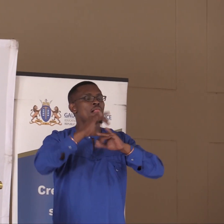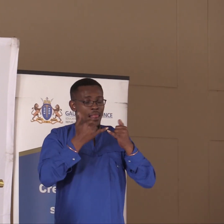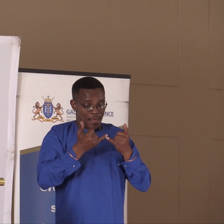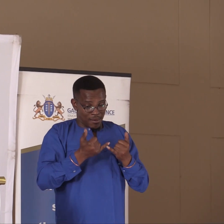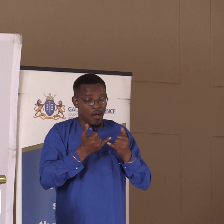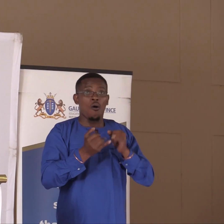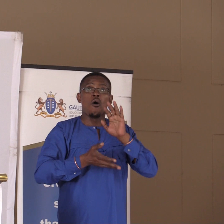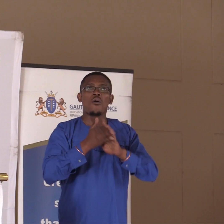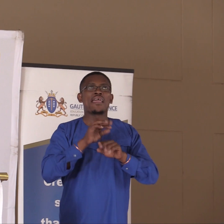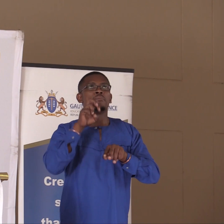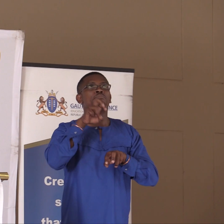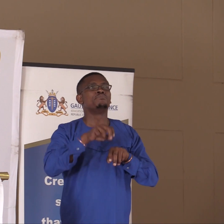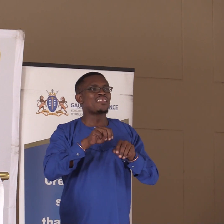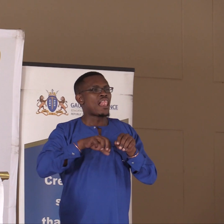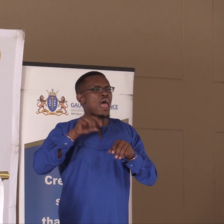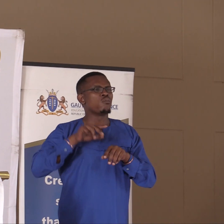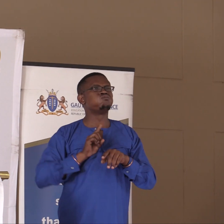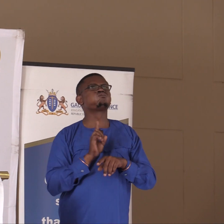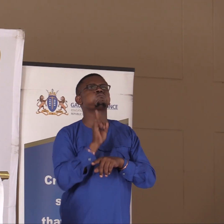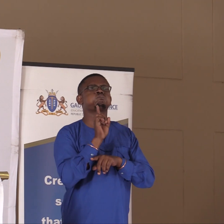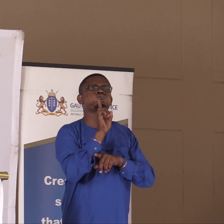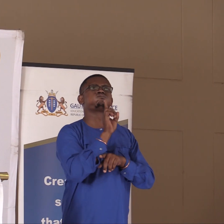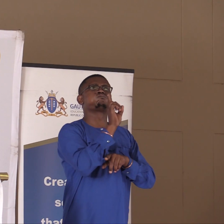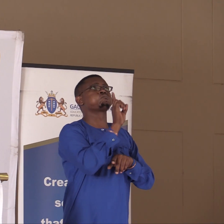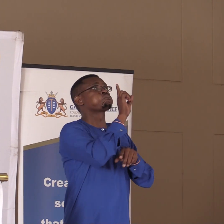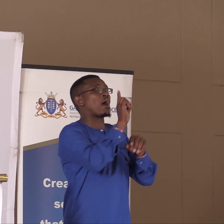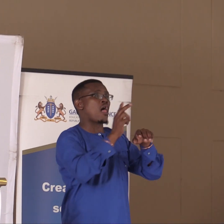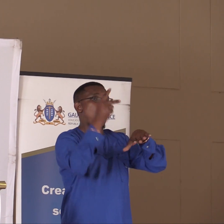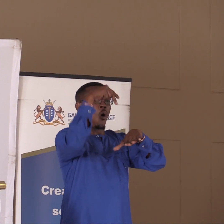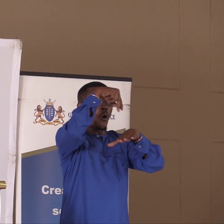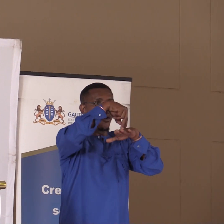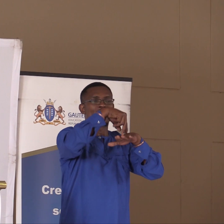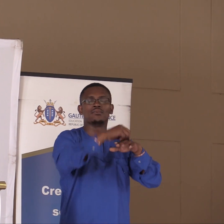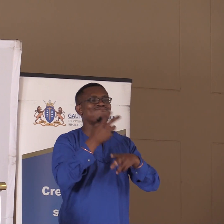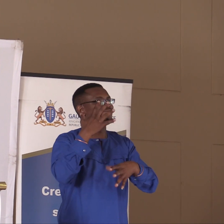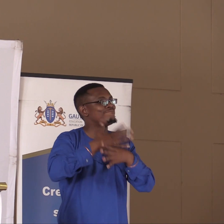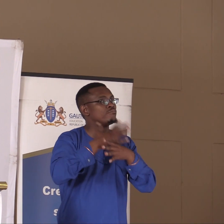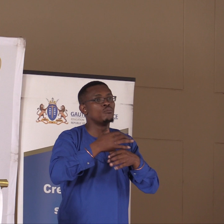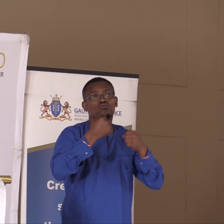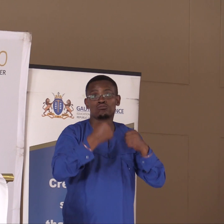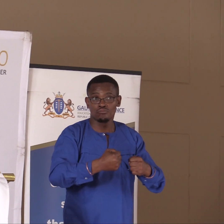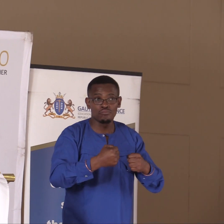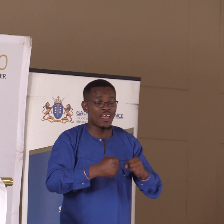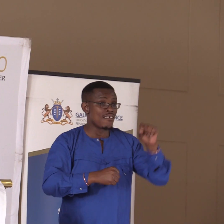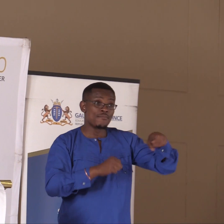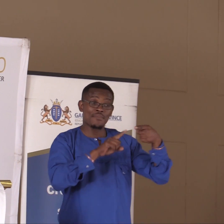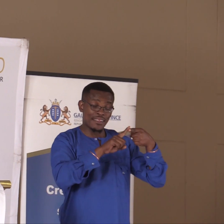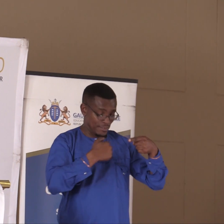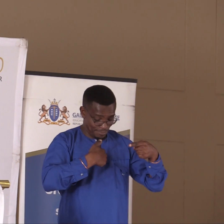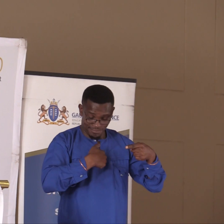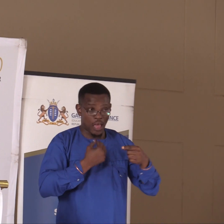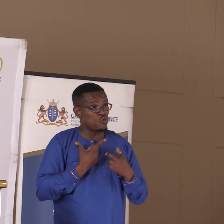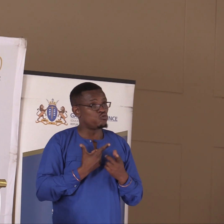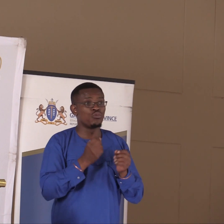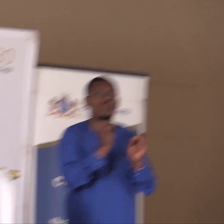going up Kilimanjaro is a huge task. First of all, I didn't have to do it.